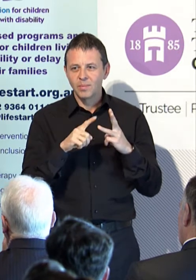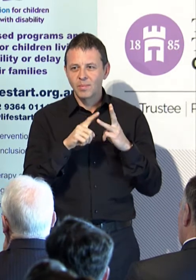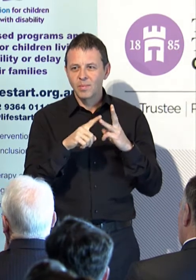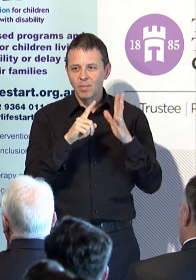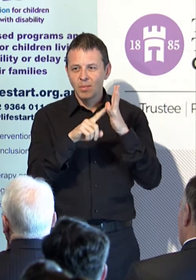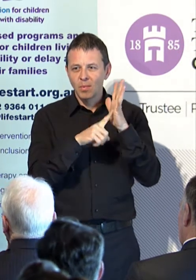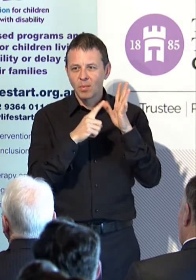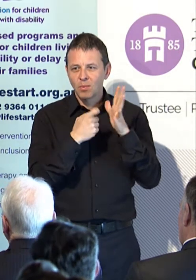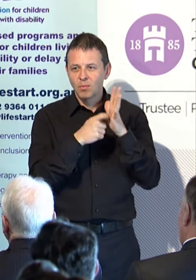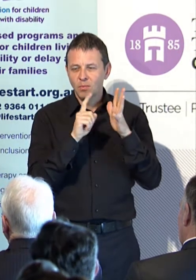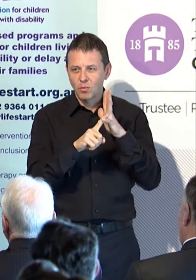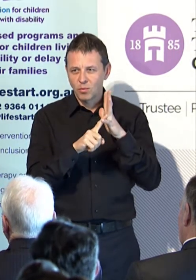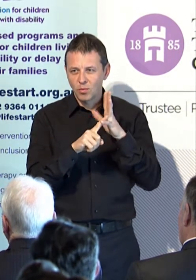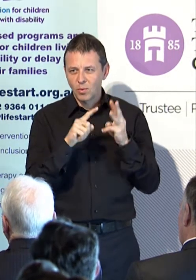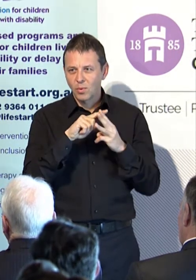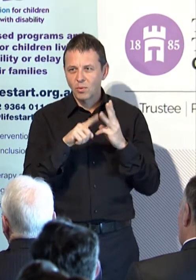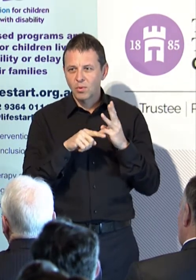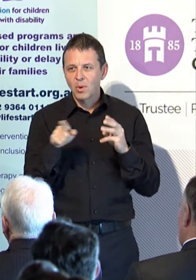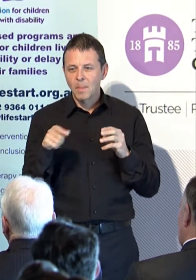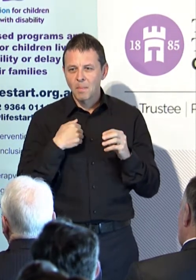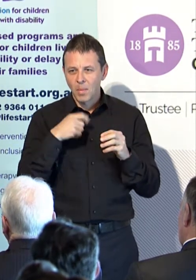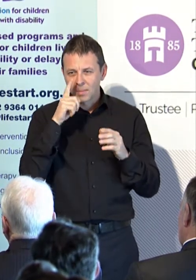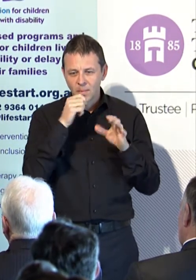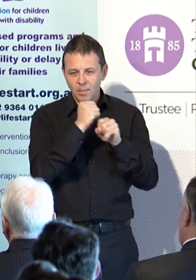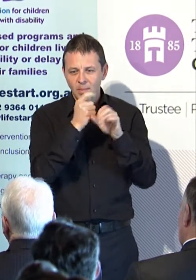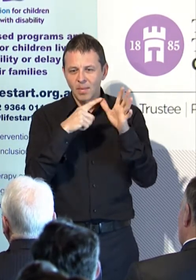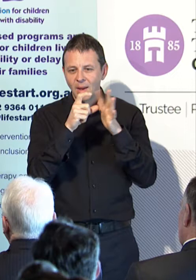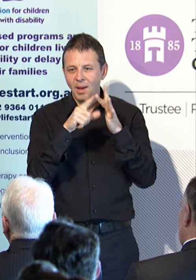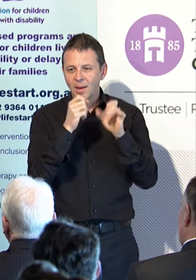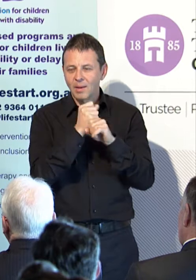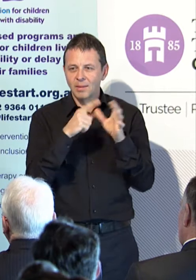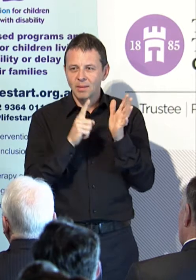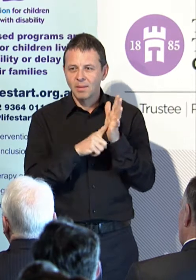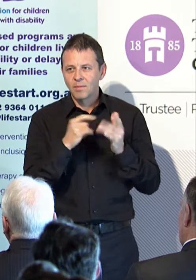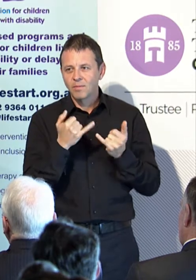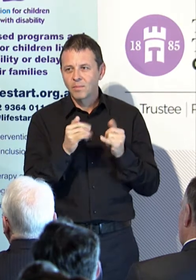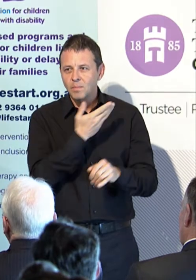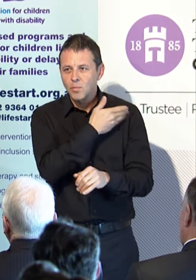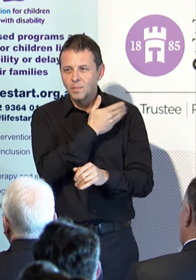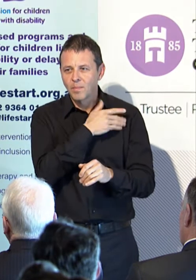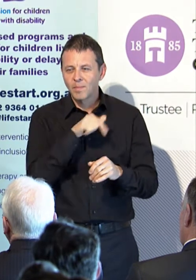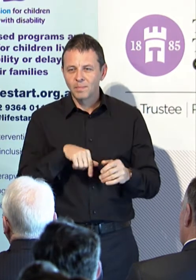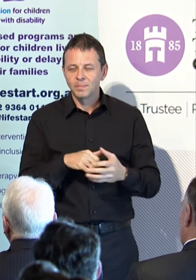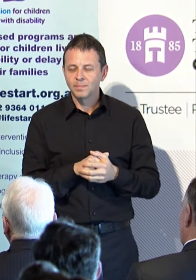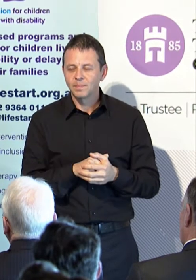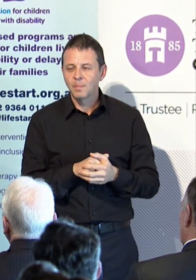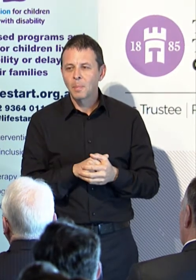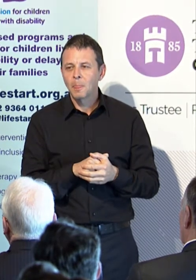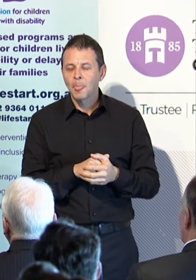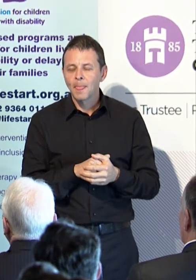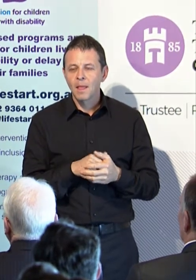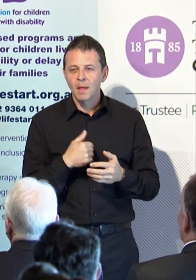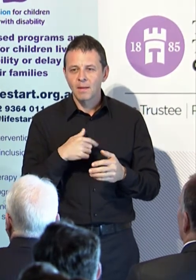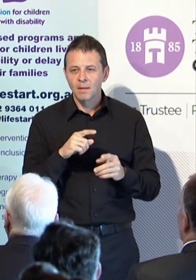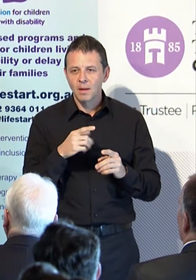that's because of my people, the Gadigal people. I'm very proud of that. I'd like to say